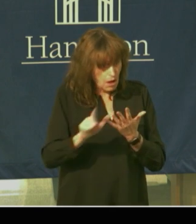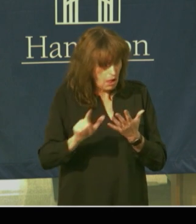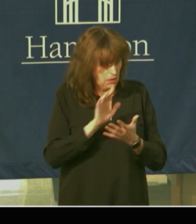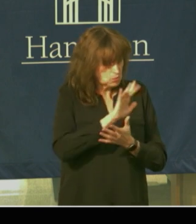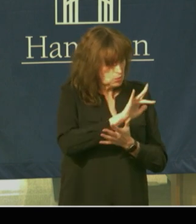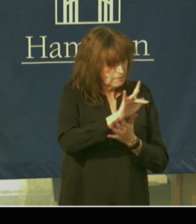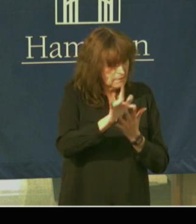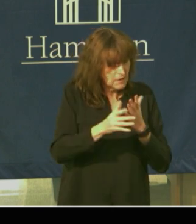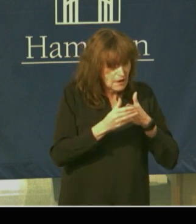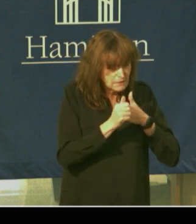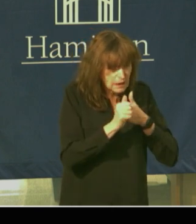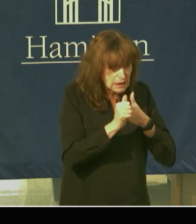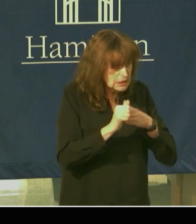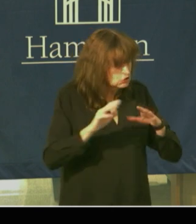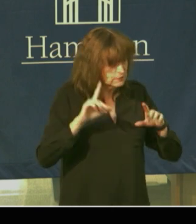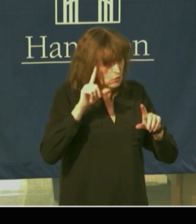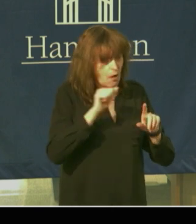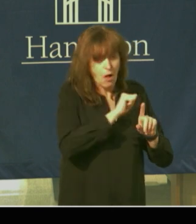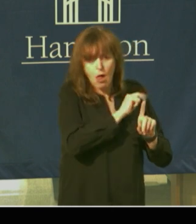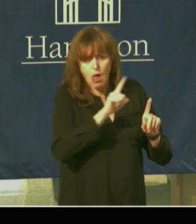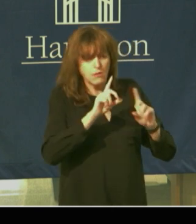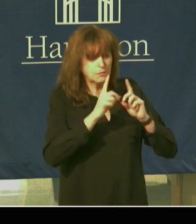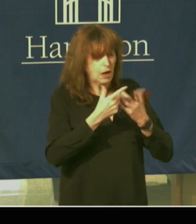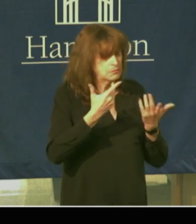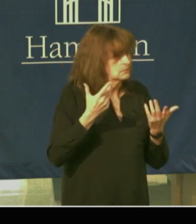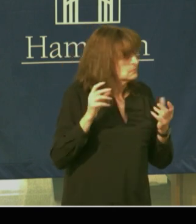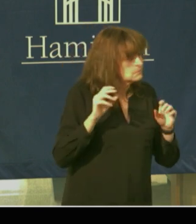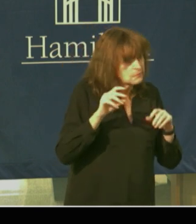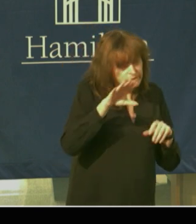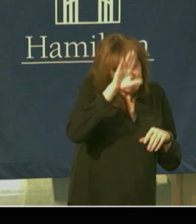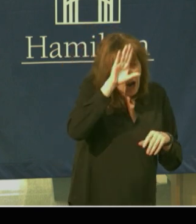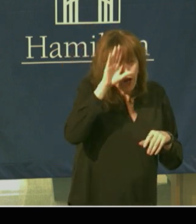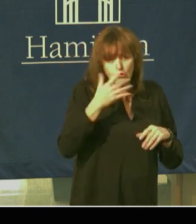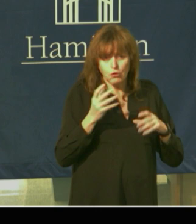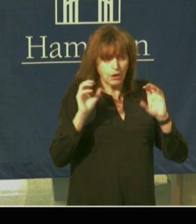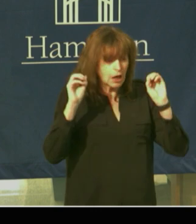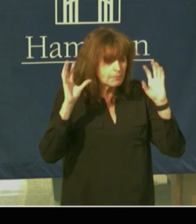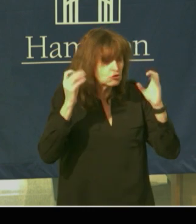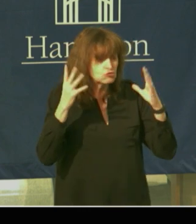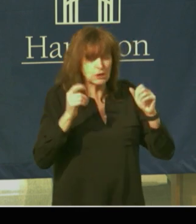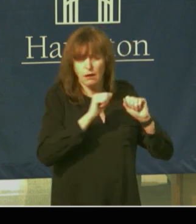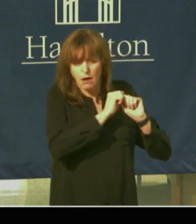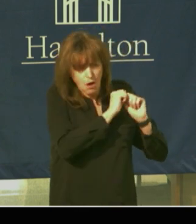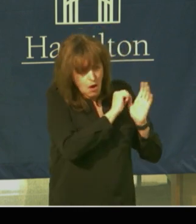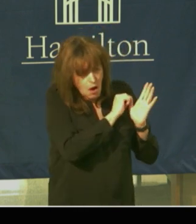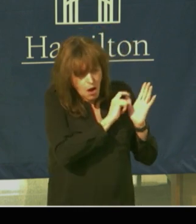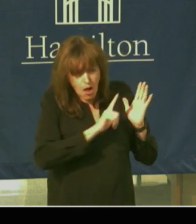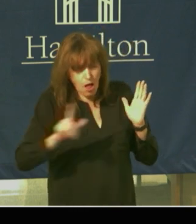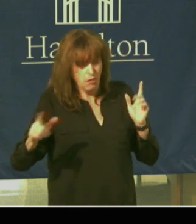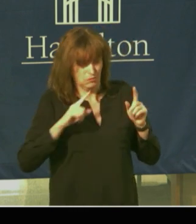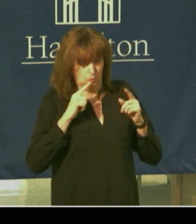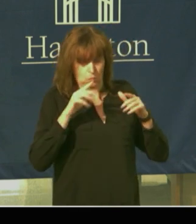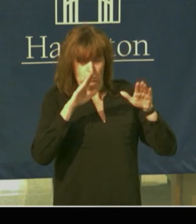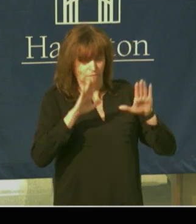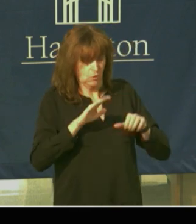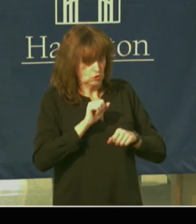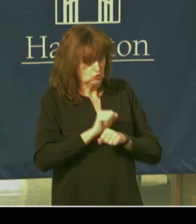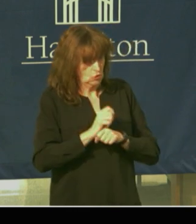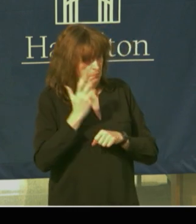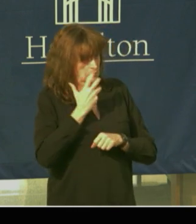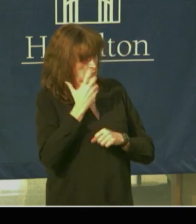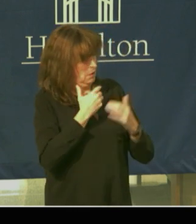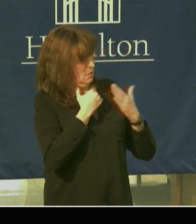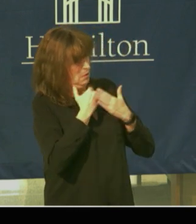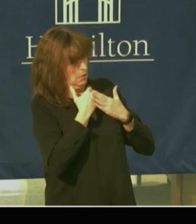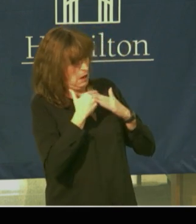city, including fire and paramedics, have done a fantastic job of giving us direction and providing the kind of